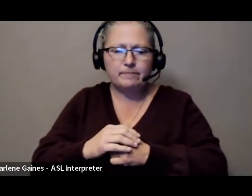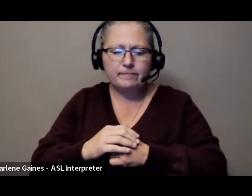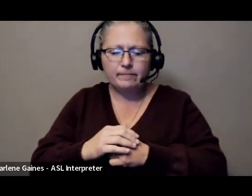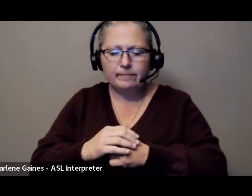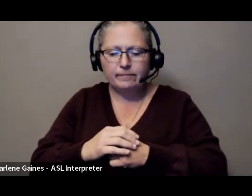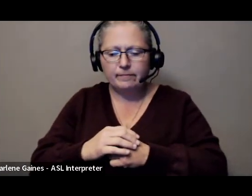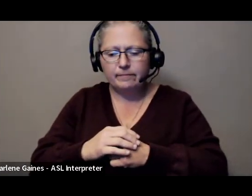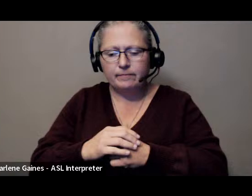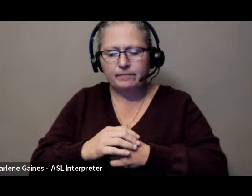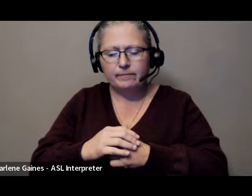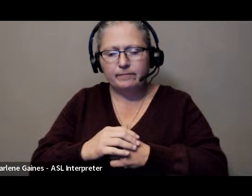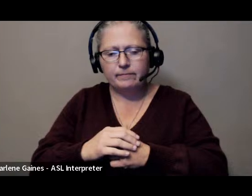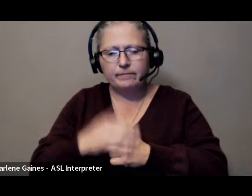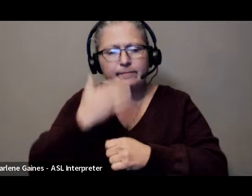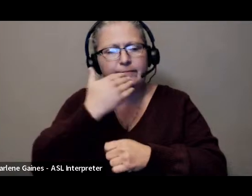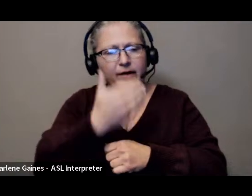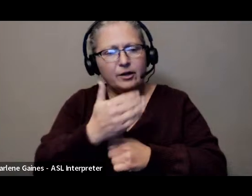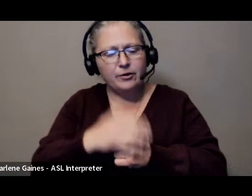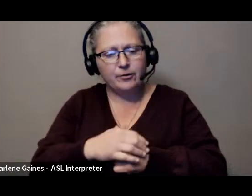Thank you.